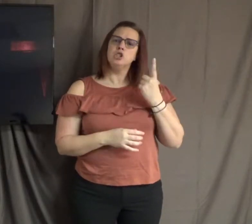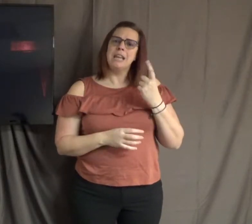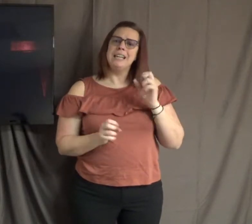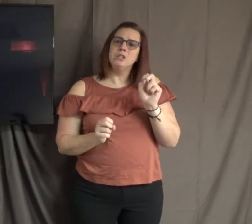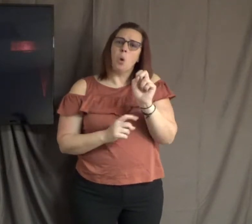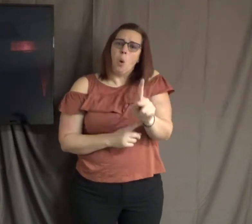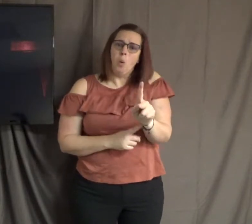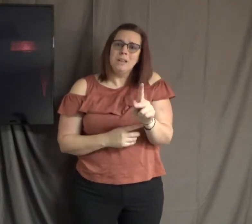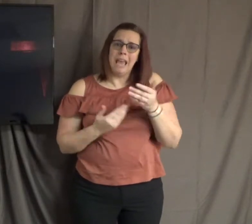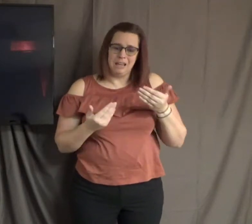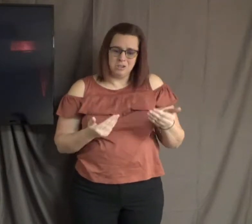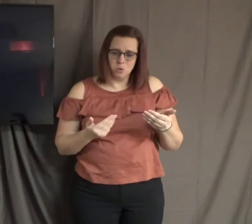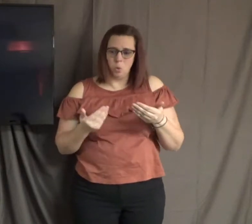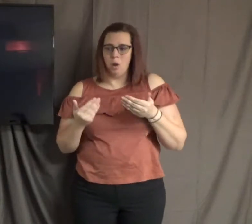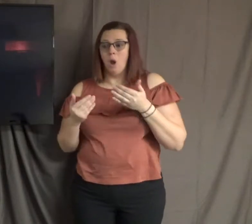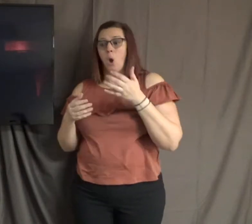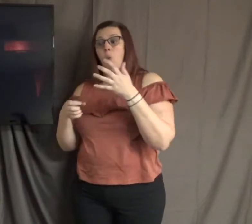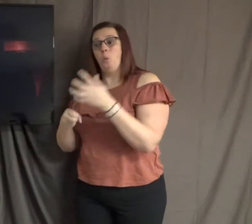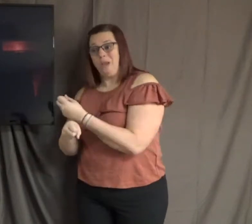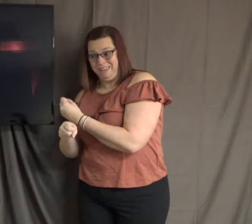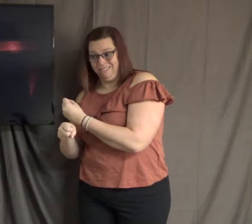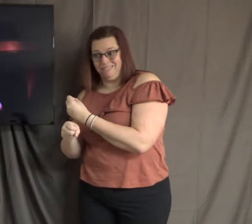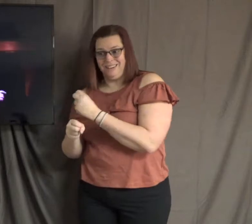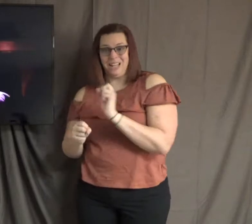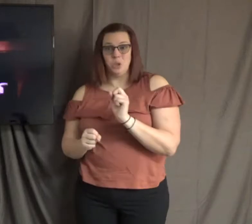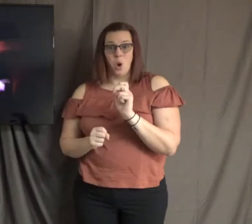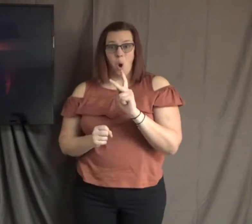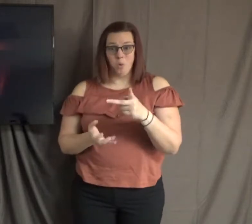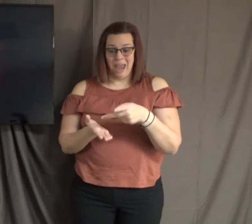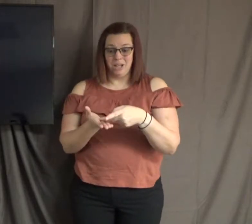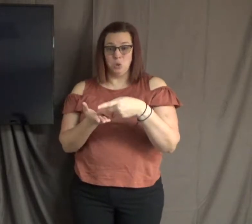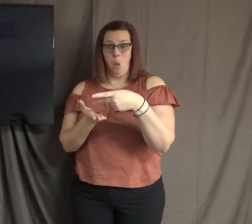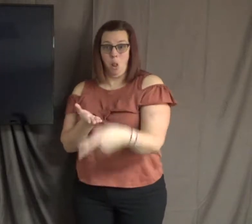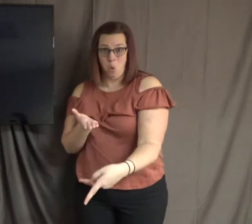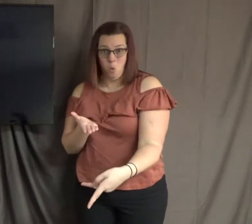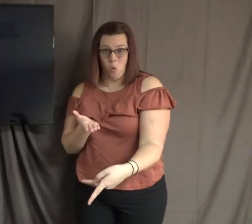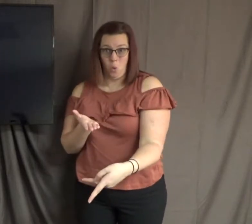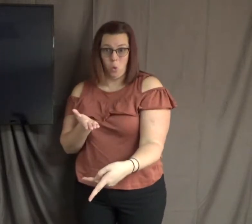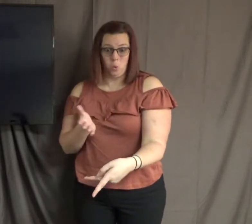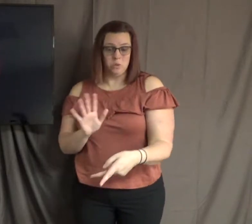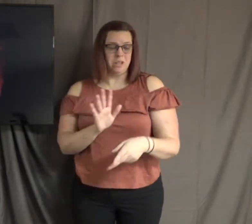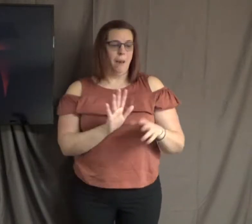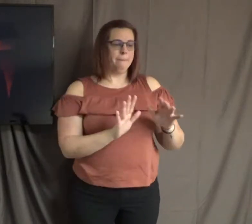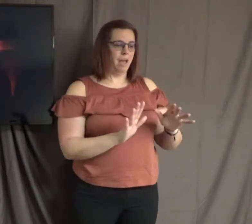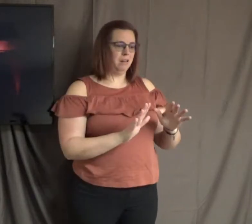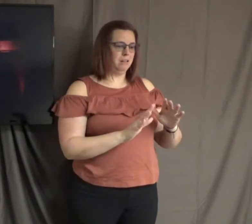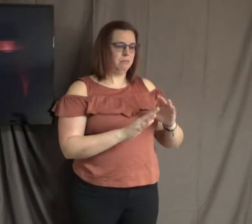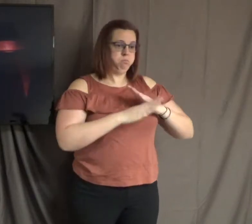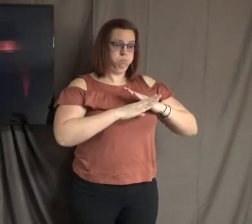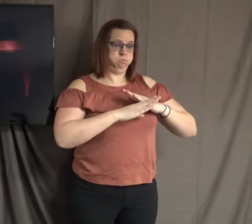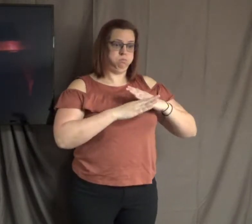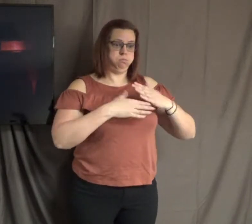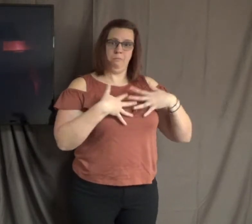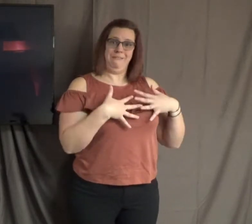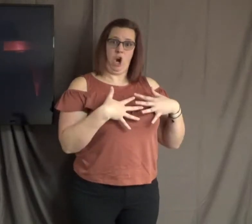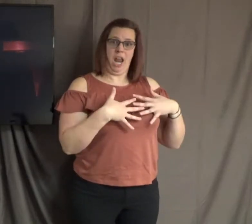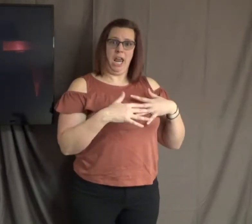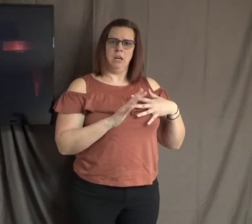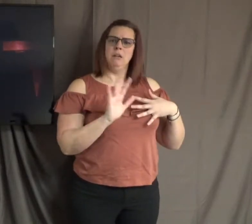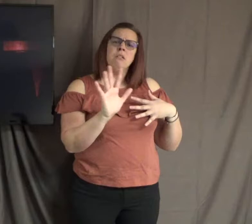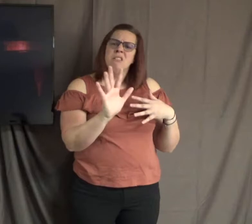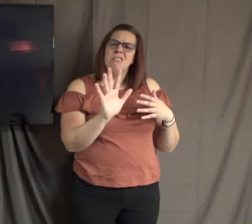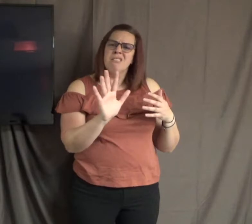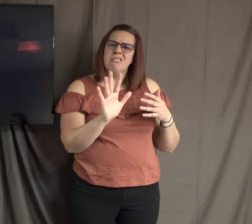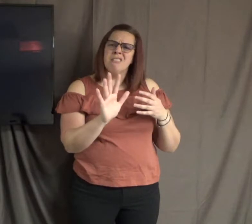to win and it's okay to lose, but don't live your life outside of it, looking in. Get in